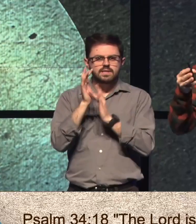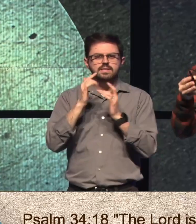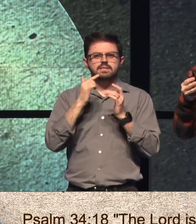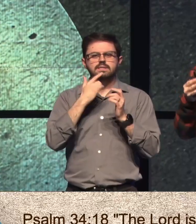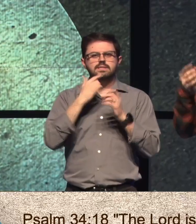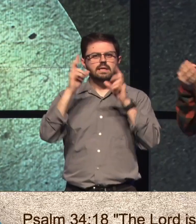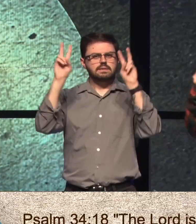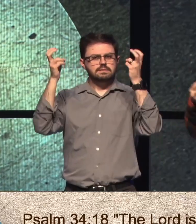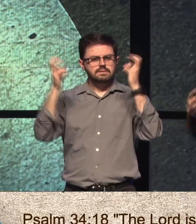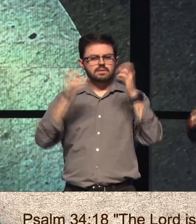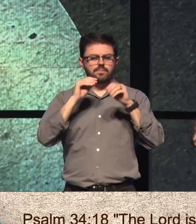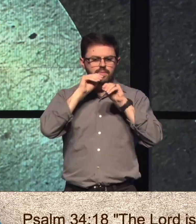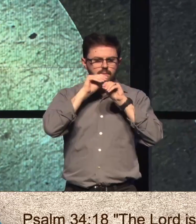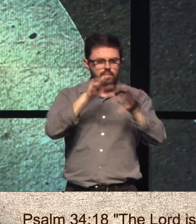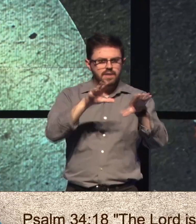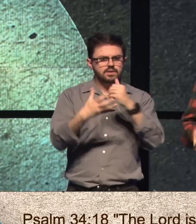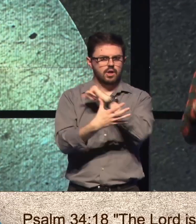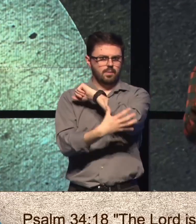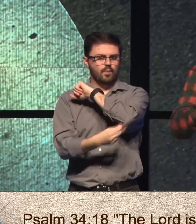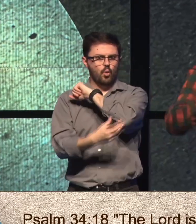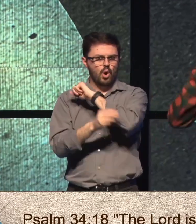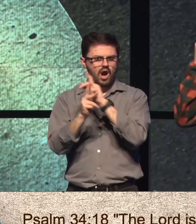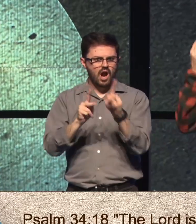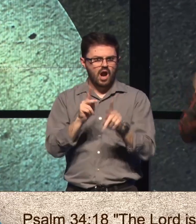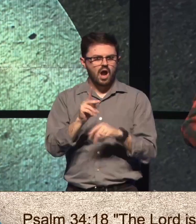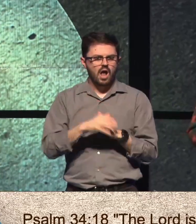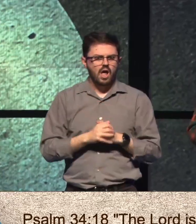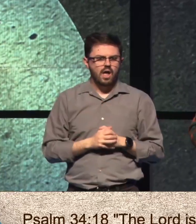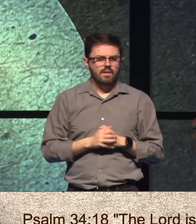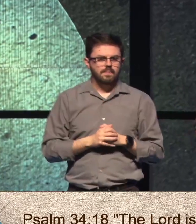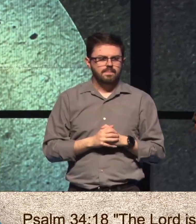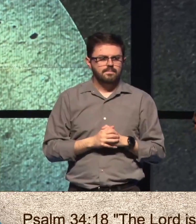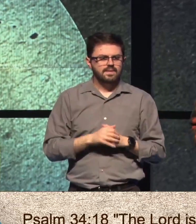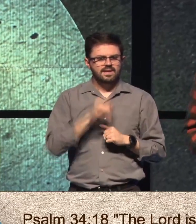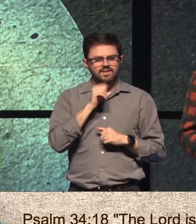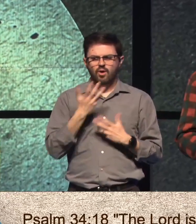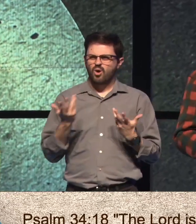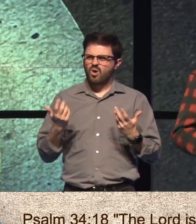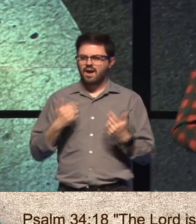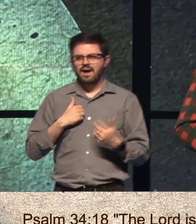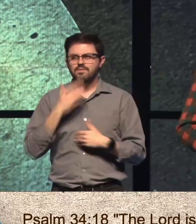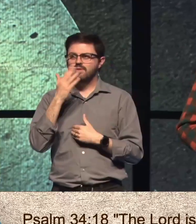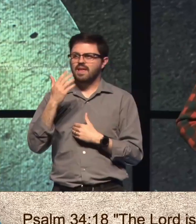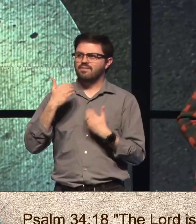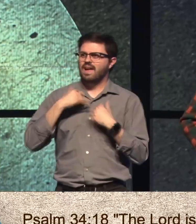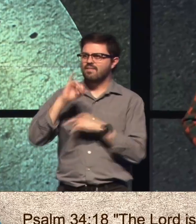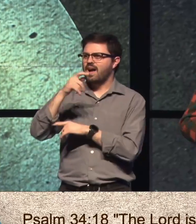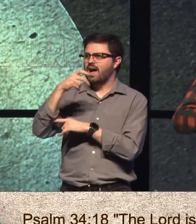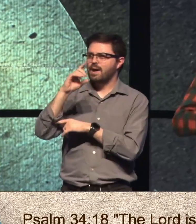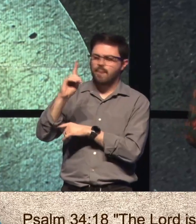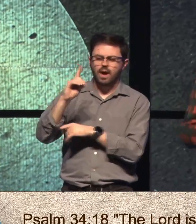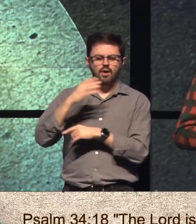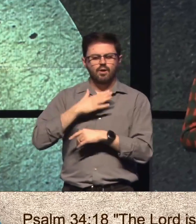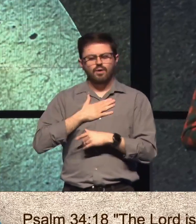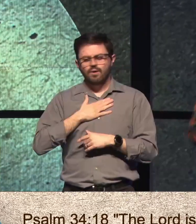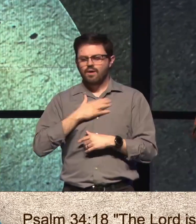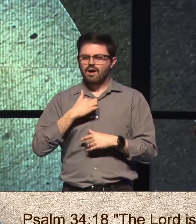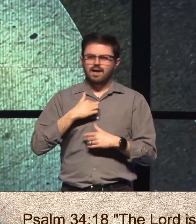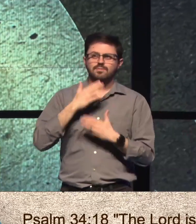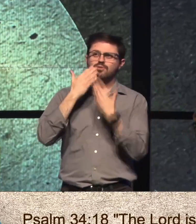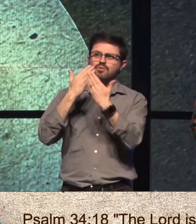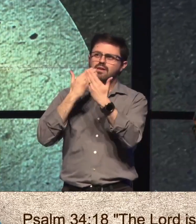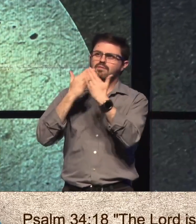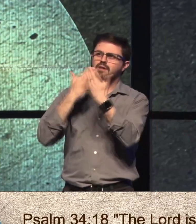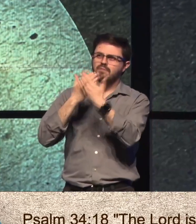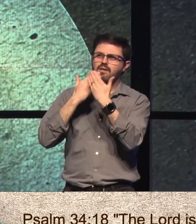That's what it's about. That's why we're transformed. It's not like, oh, I'm just so grateful that I have an iPod. I can't believe they don't have an iPod here. I'm so grateful